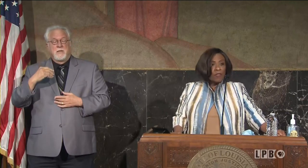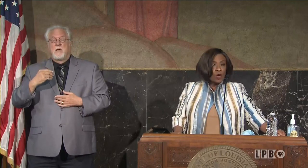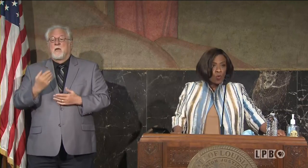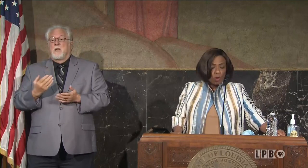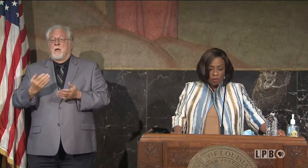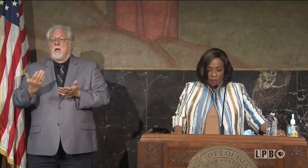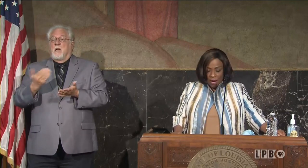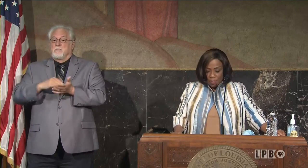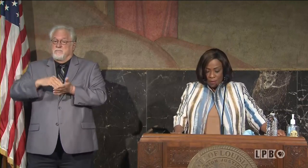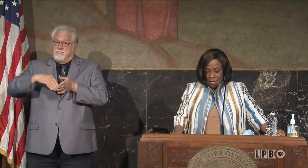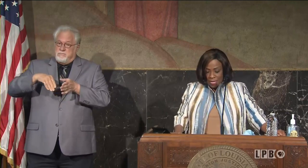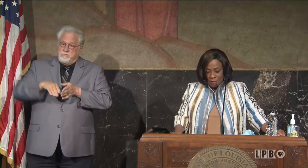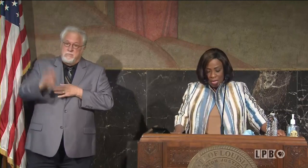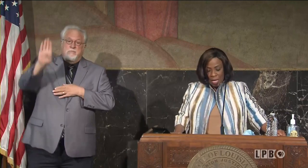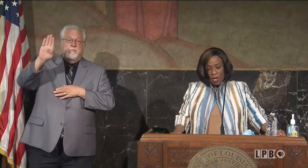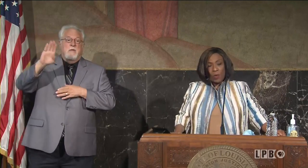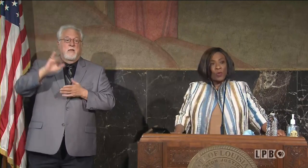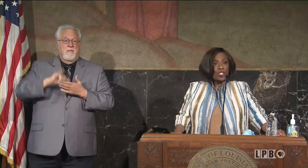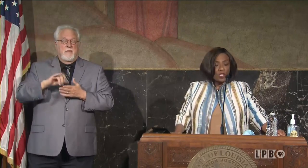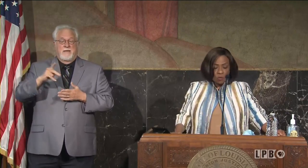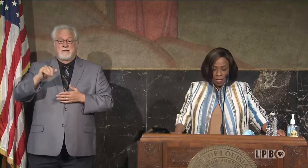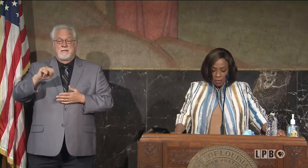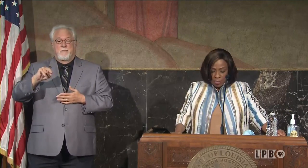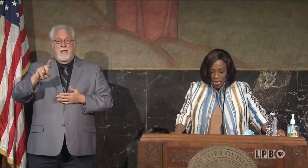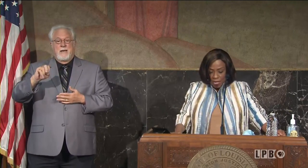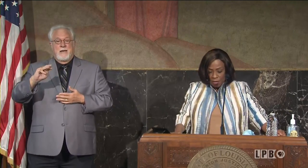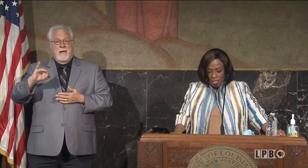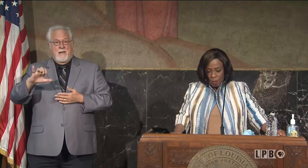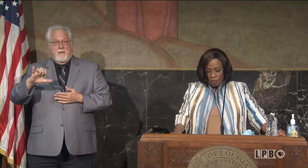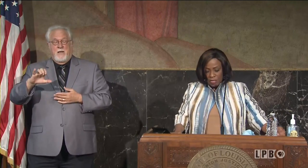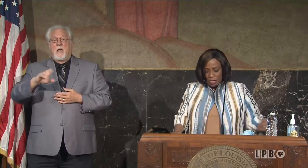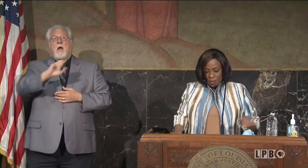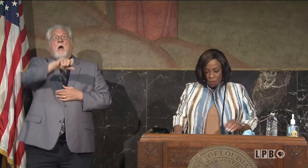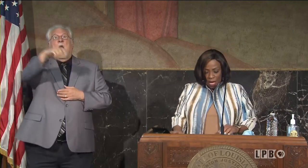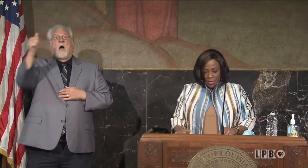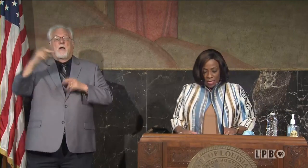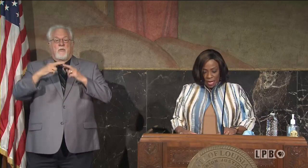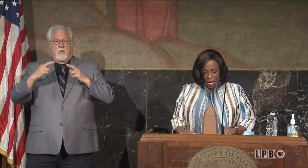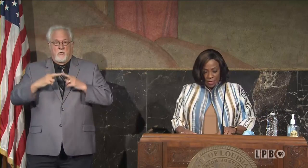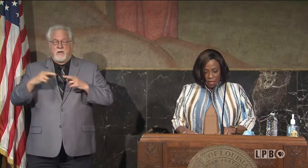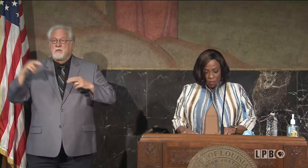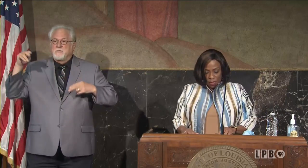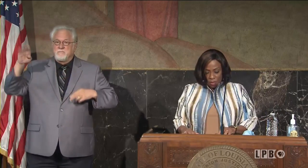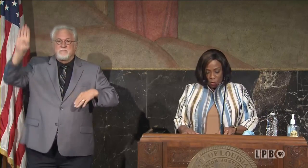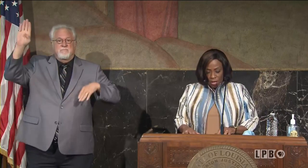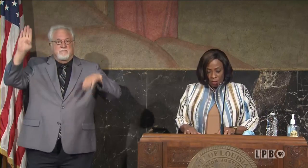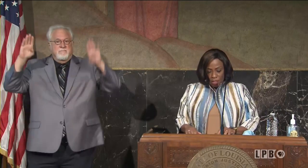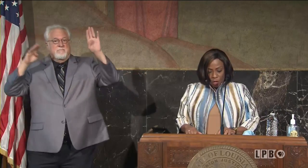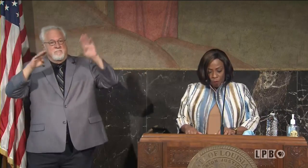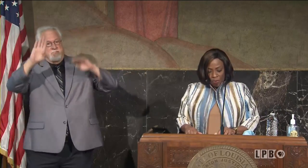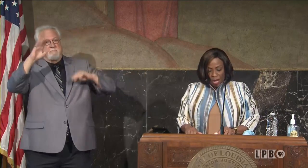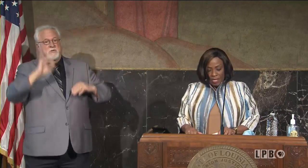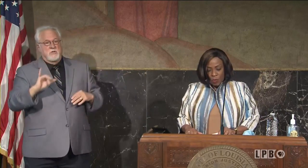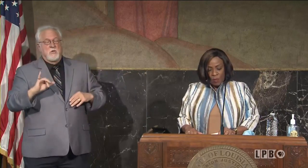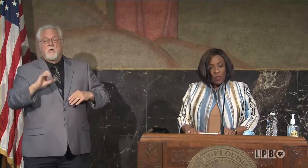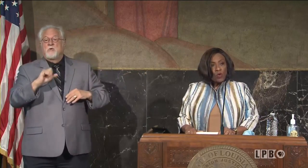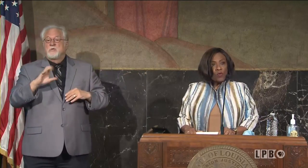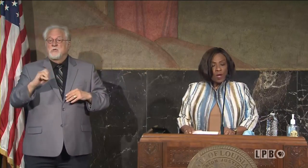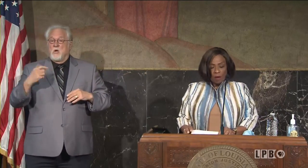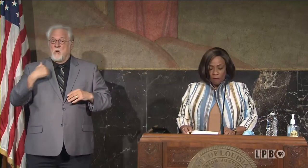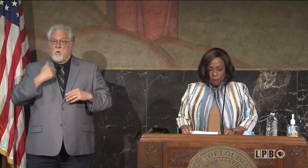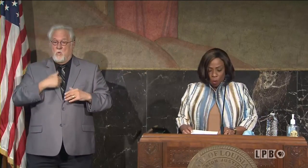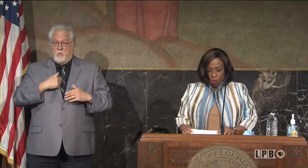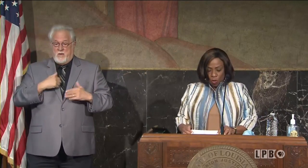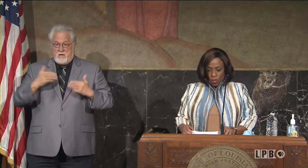resurgence of the coronavirus pandemic. Regions around the state are experiencing rising case numbers as well. And so as we